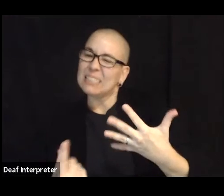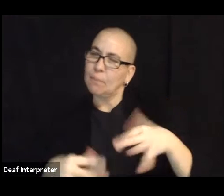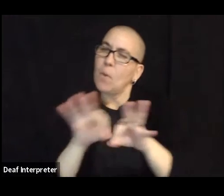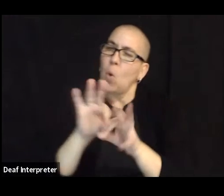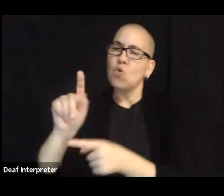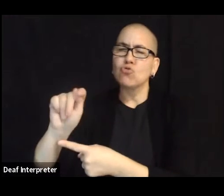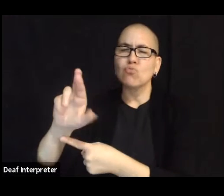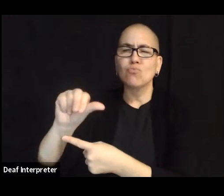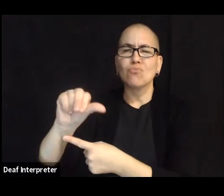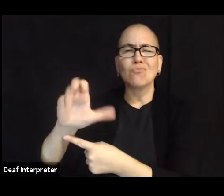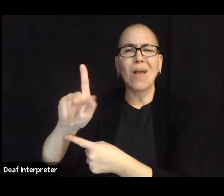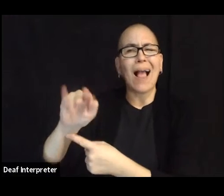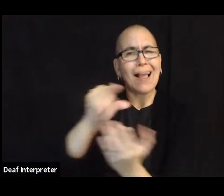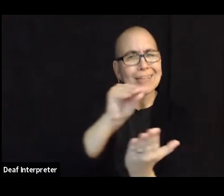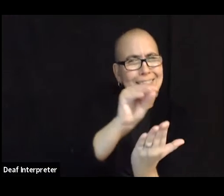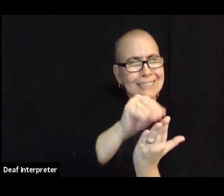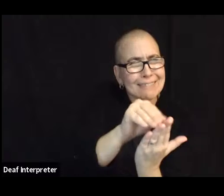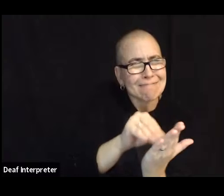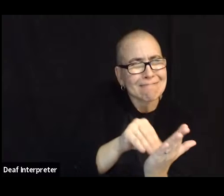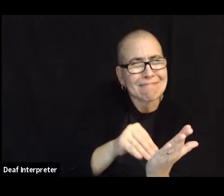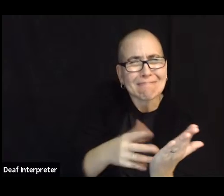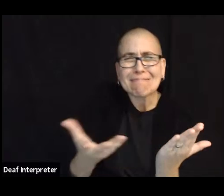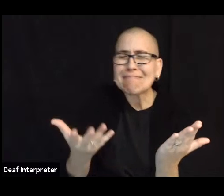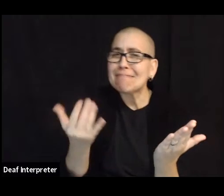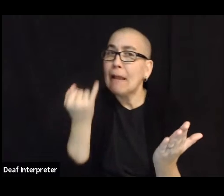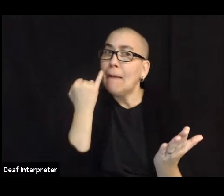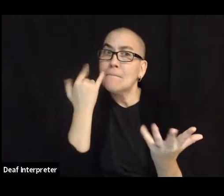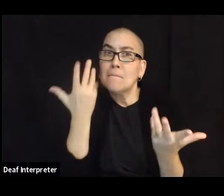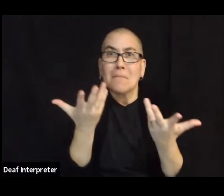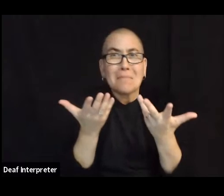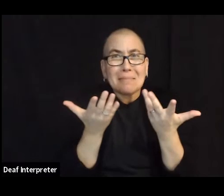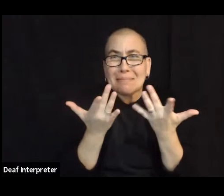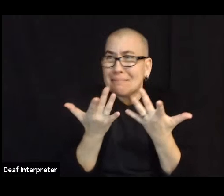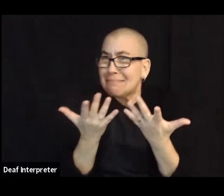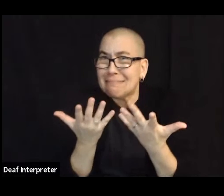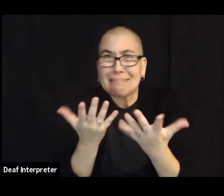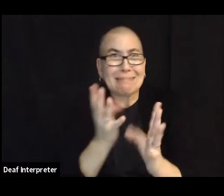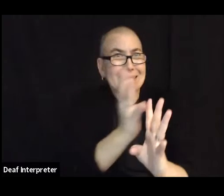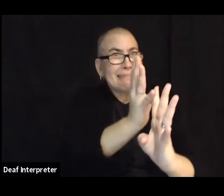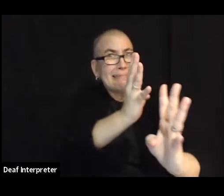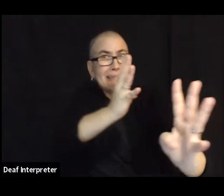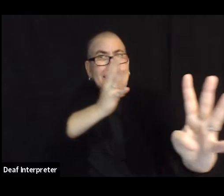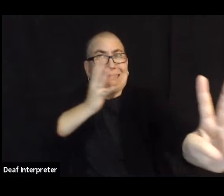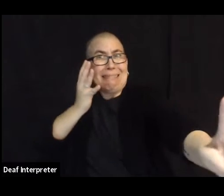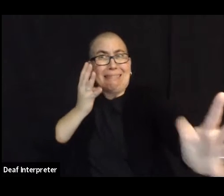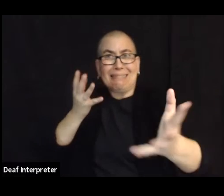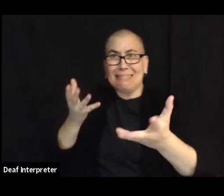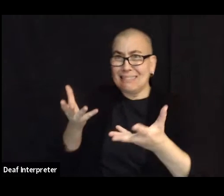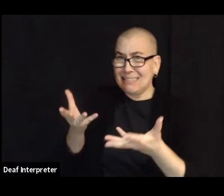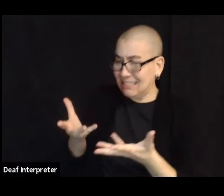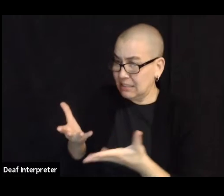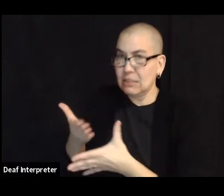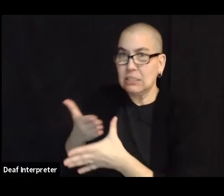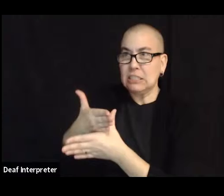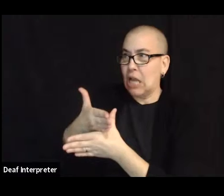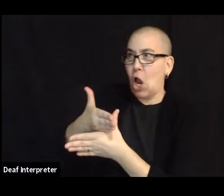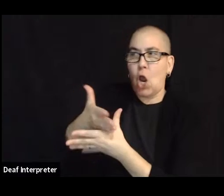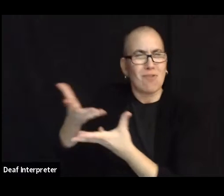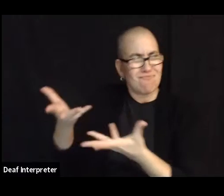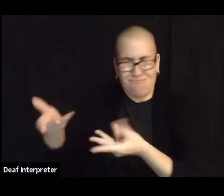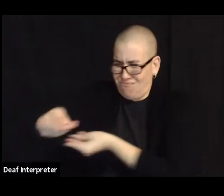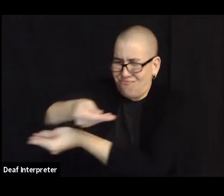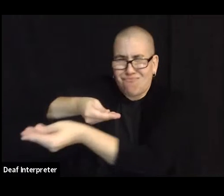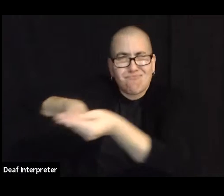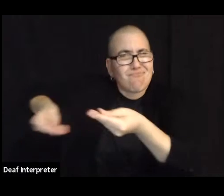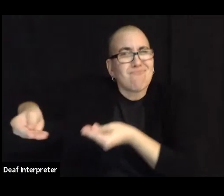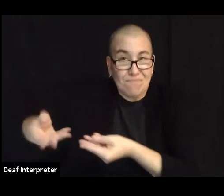systems and who's responsible for vaccinating them and so forth. But I think what you can expect to see is that, and I think we've